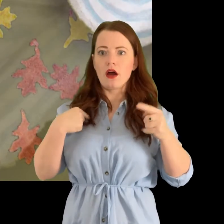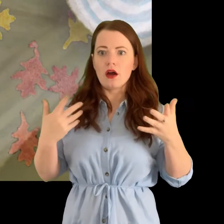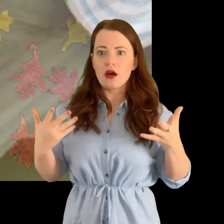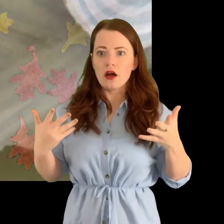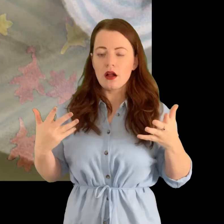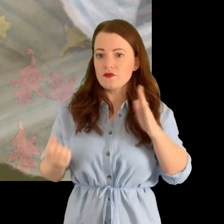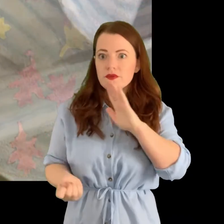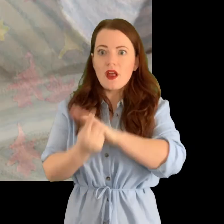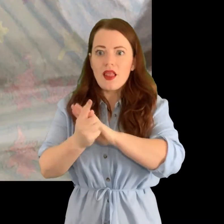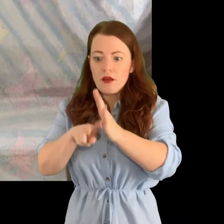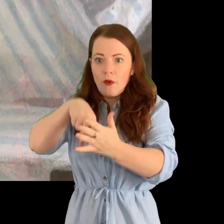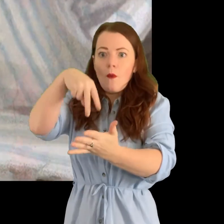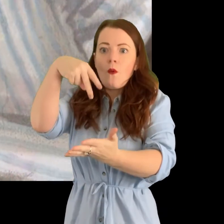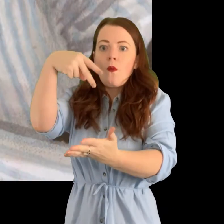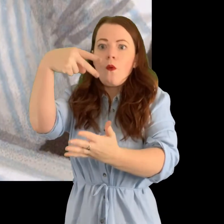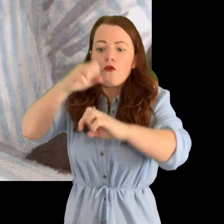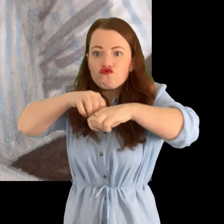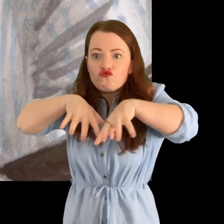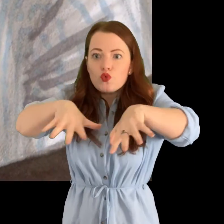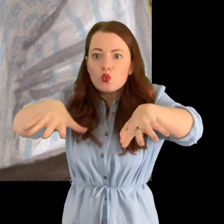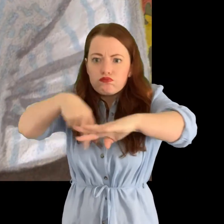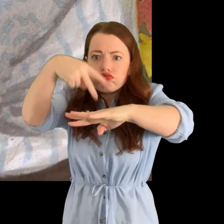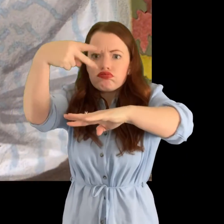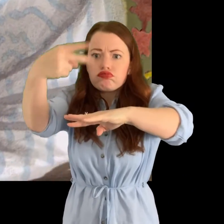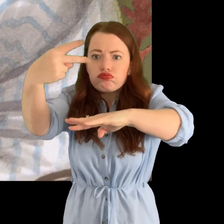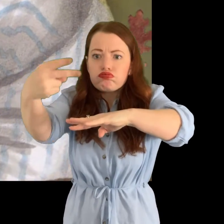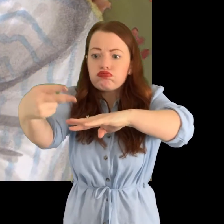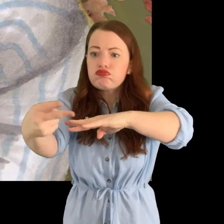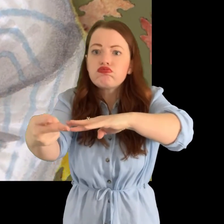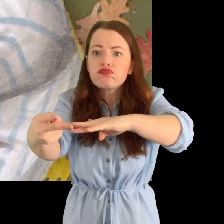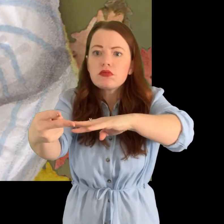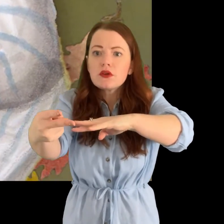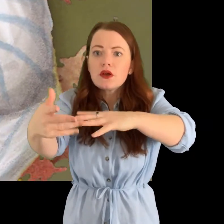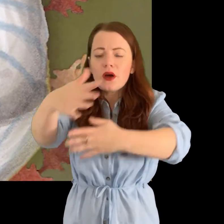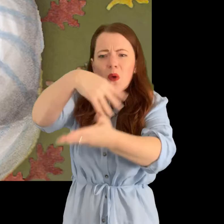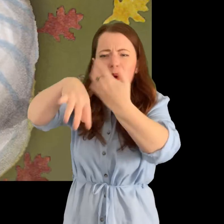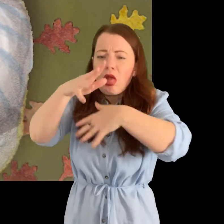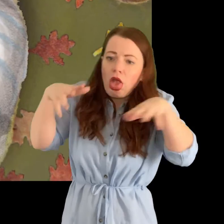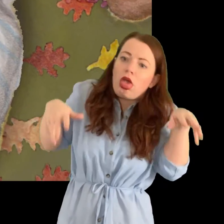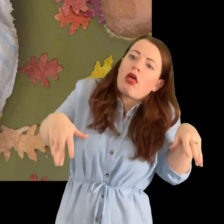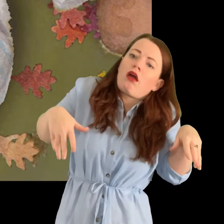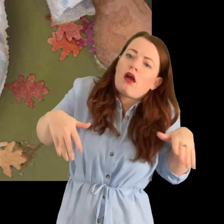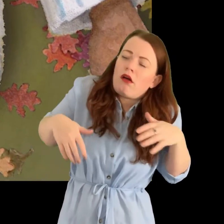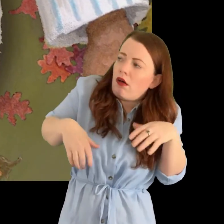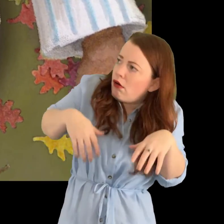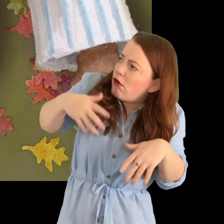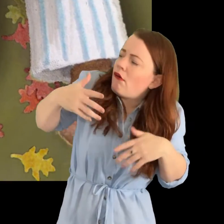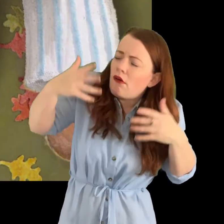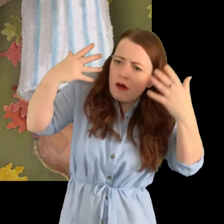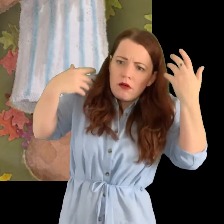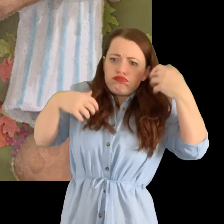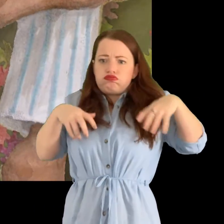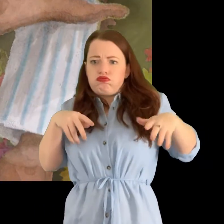second thought, that suddenly she tripped upon a root and tumbled forward, end all over end, a heap of eyes